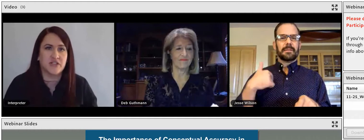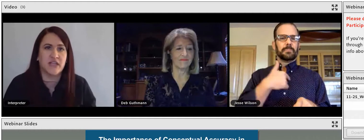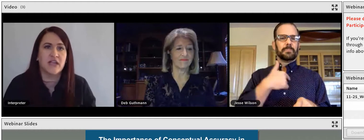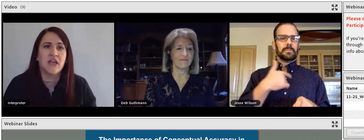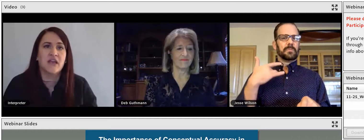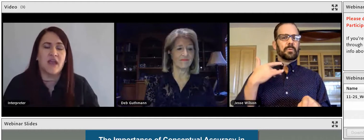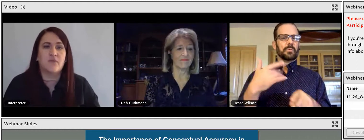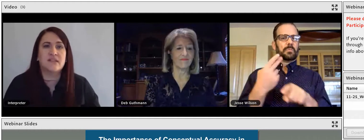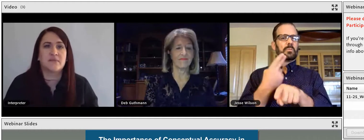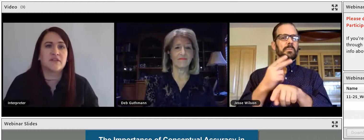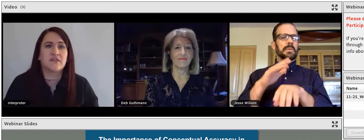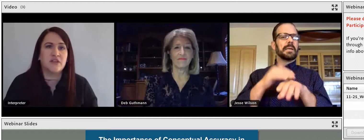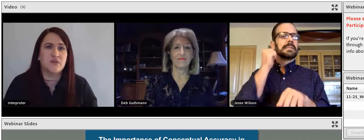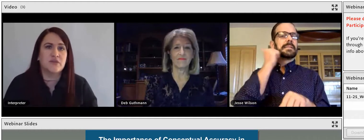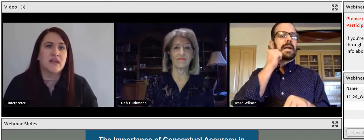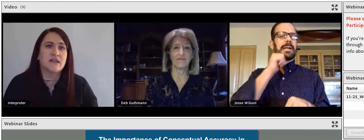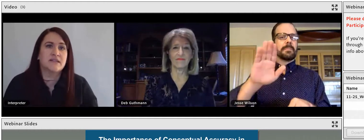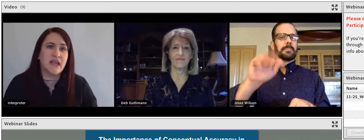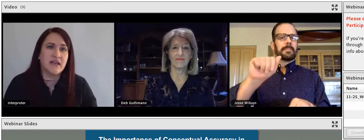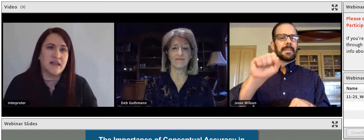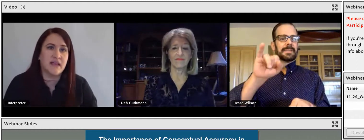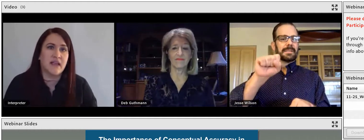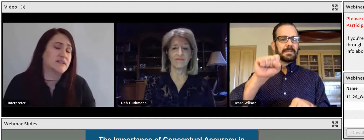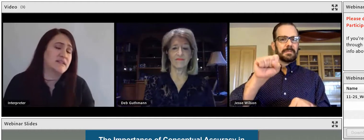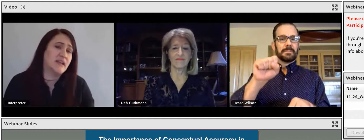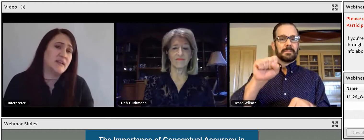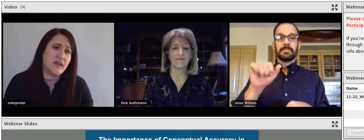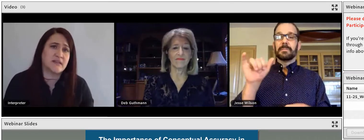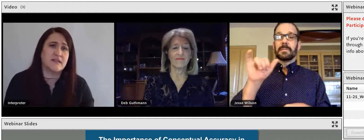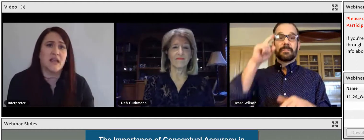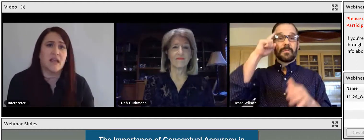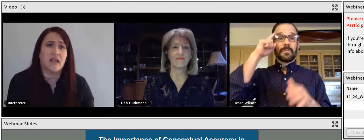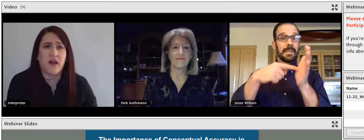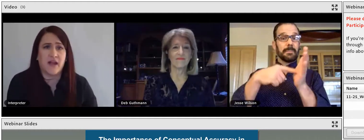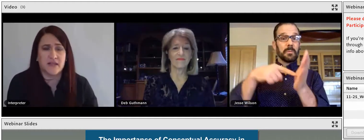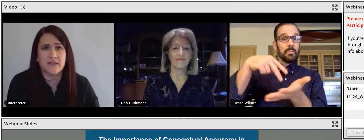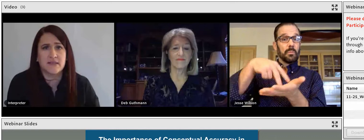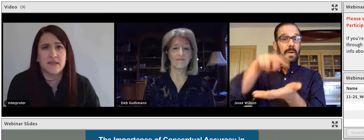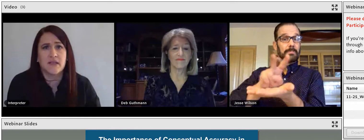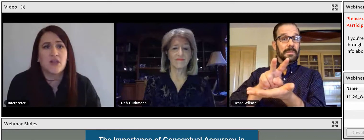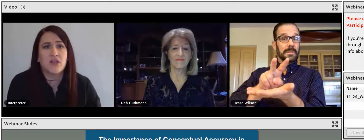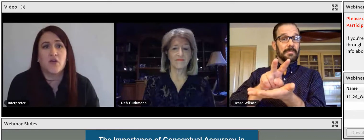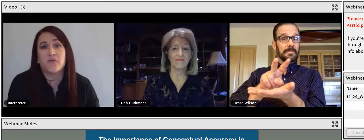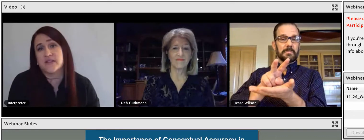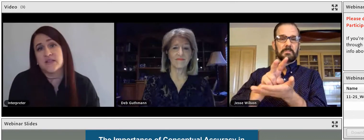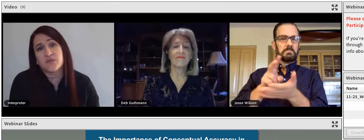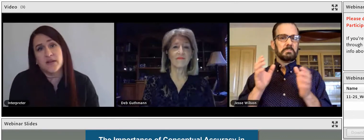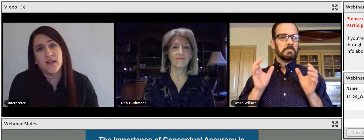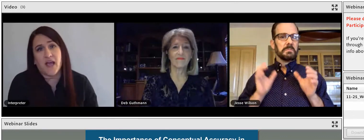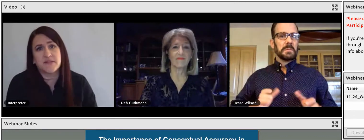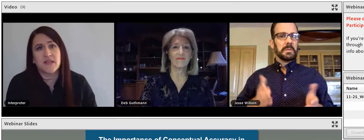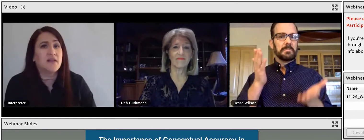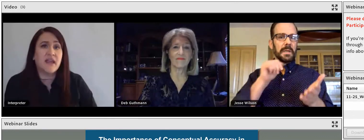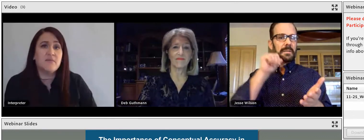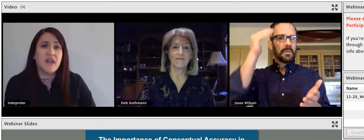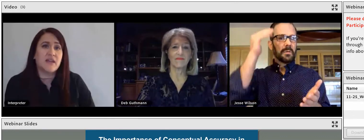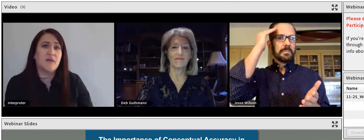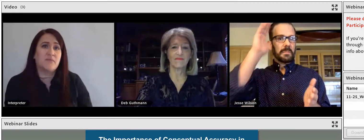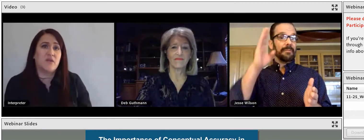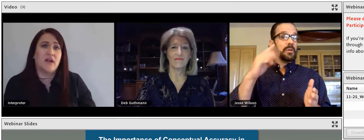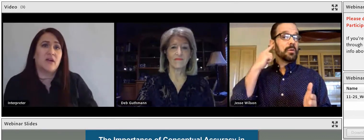to the terminology that we typically use daily, on a daily basis in our practice. You know, for instance, relapse.